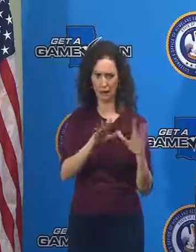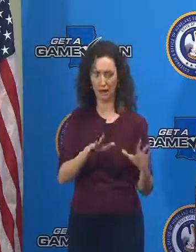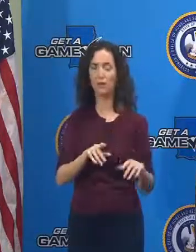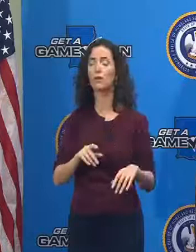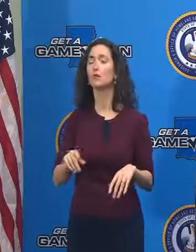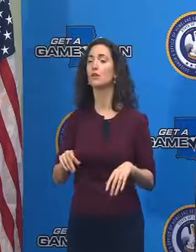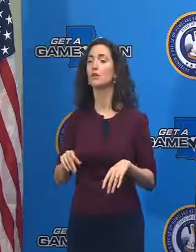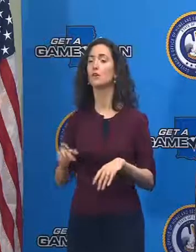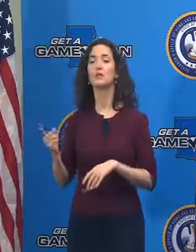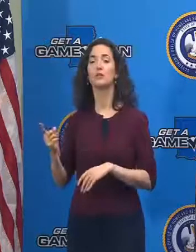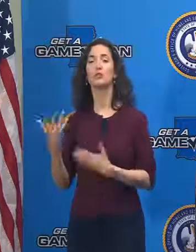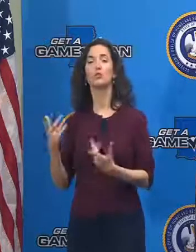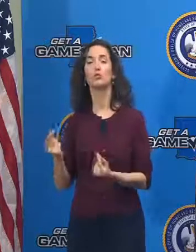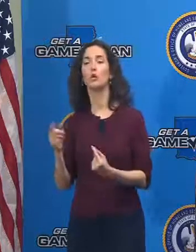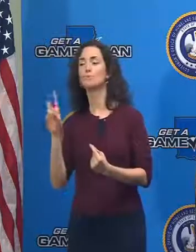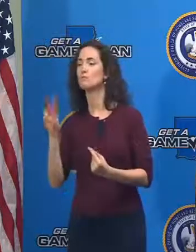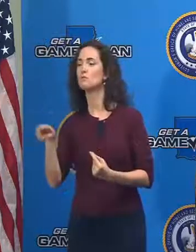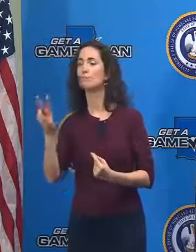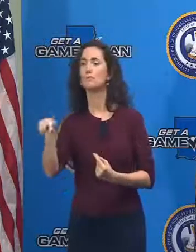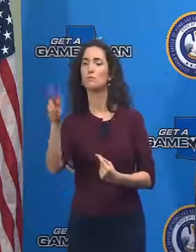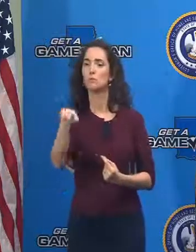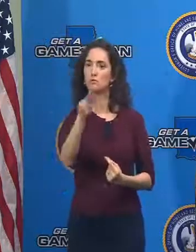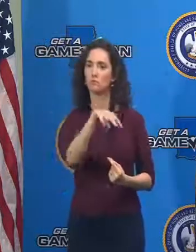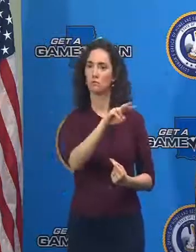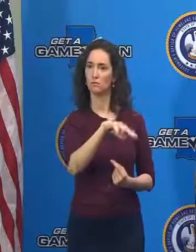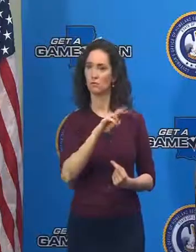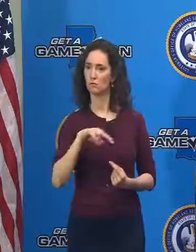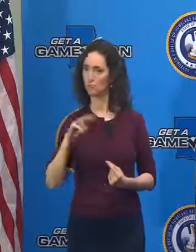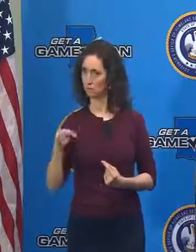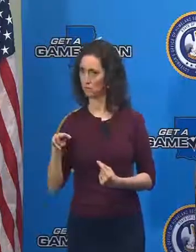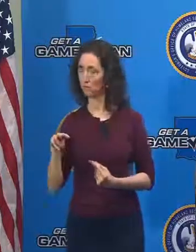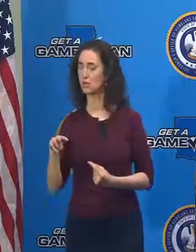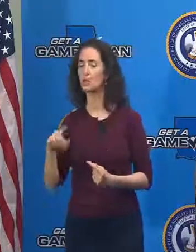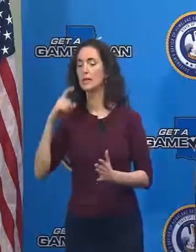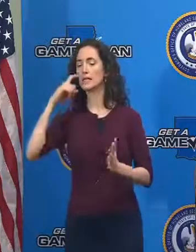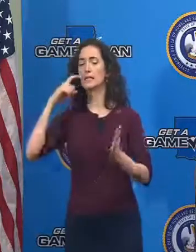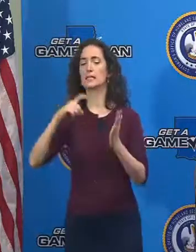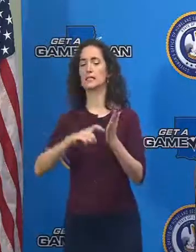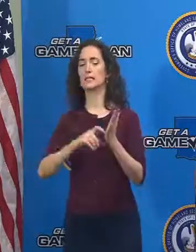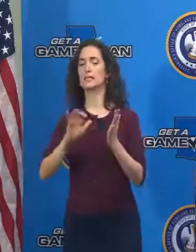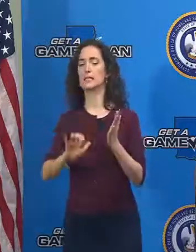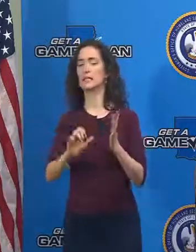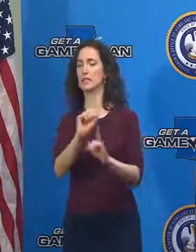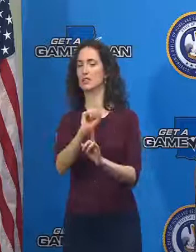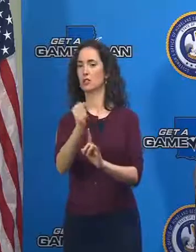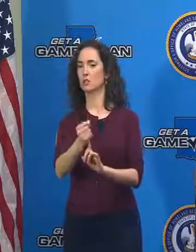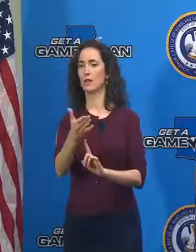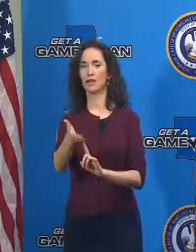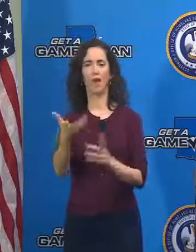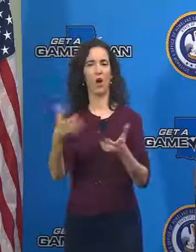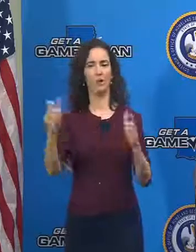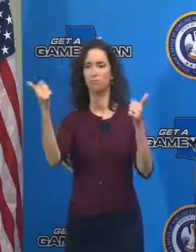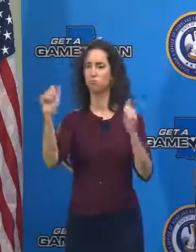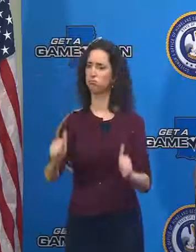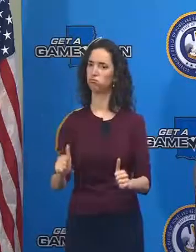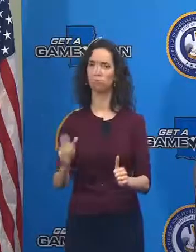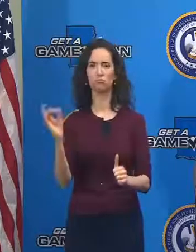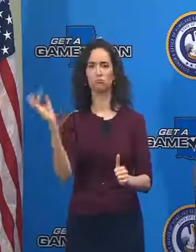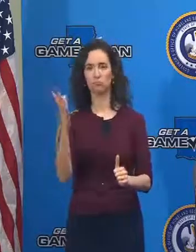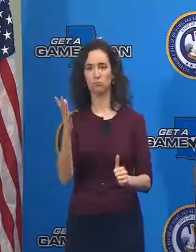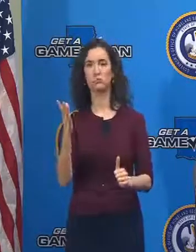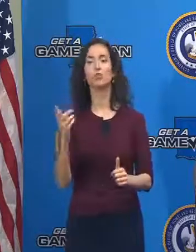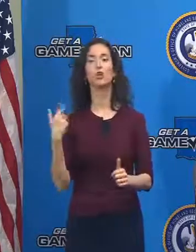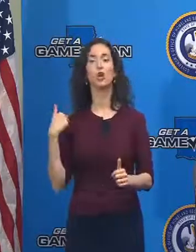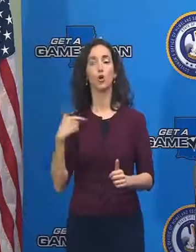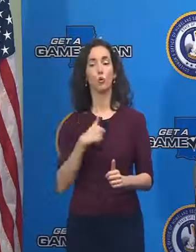surveyor had completed a tour. Of course, that's when we knew that the situation had deteriorated. We wanted